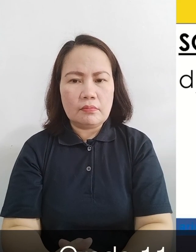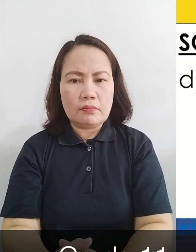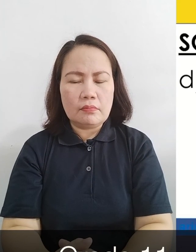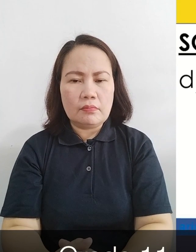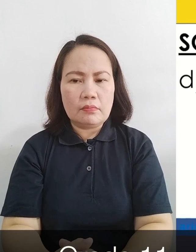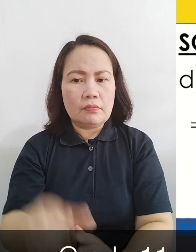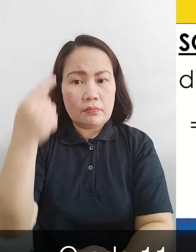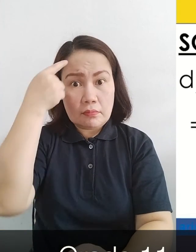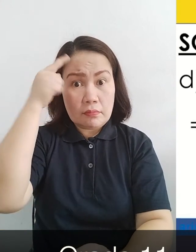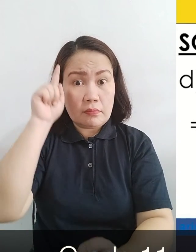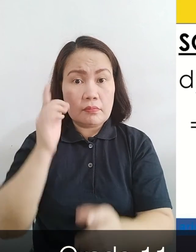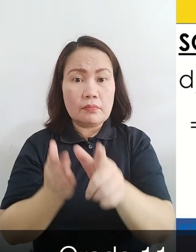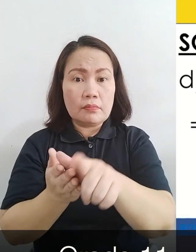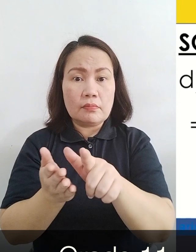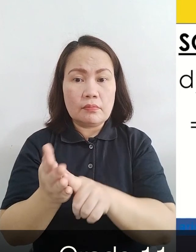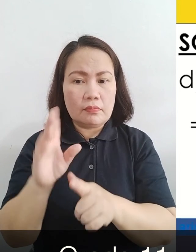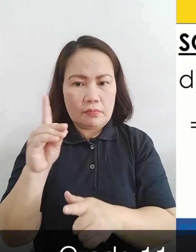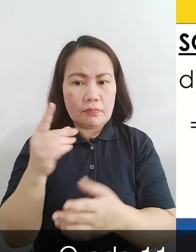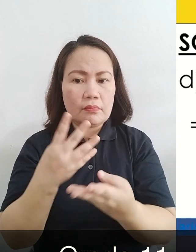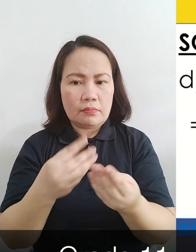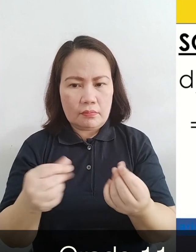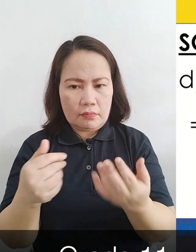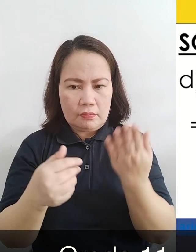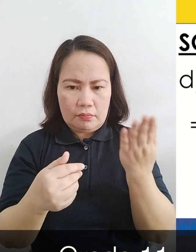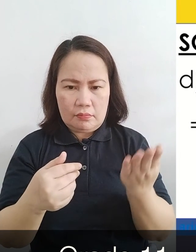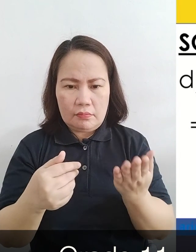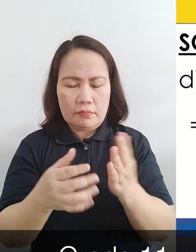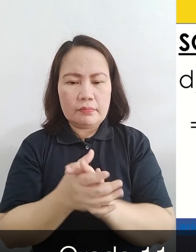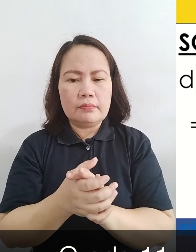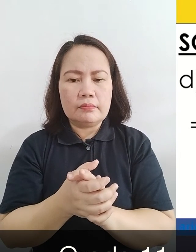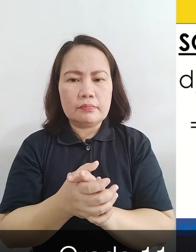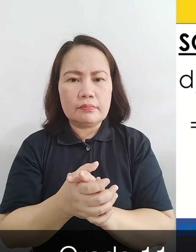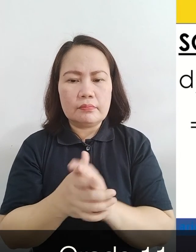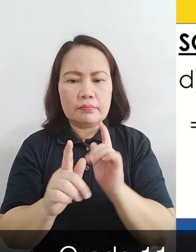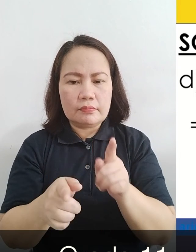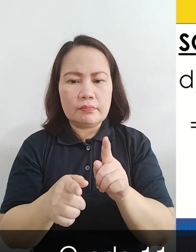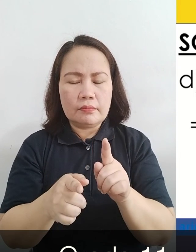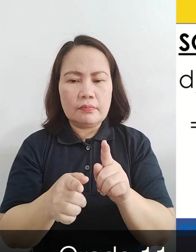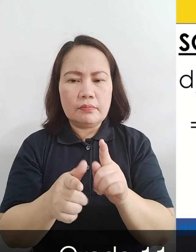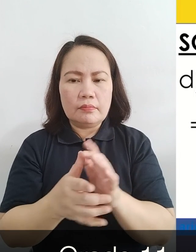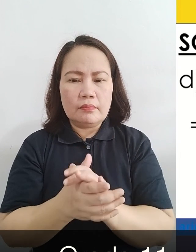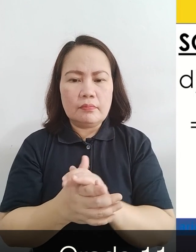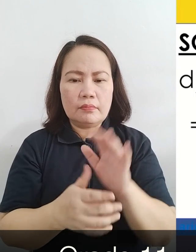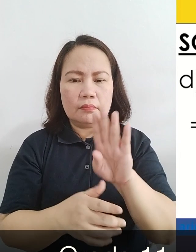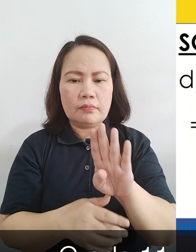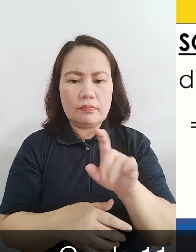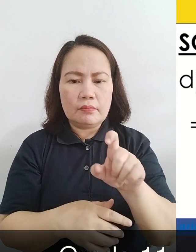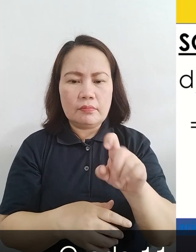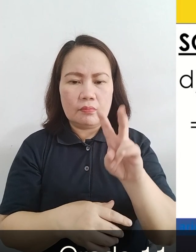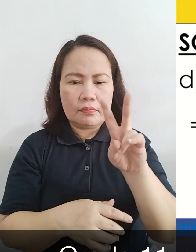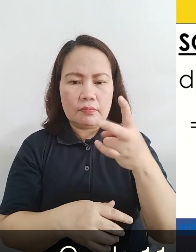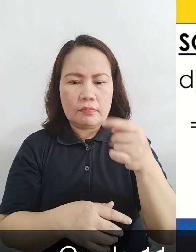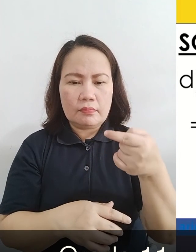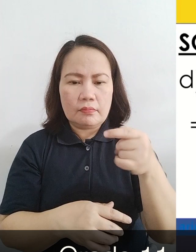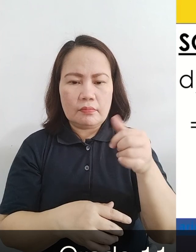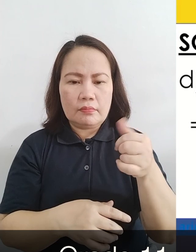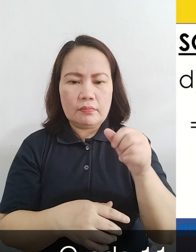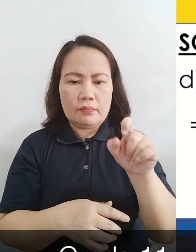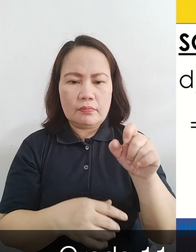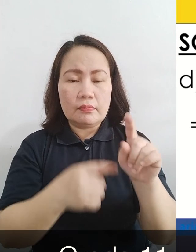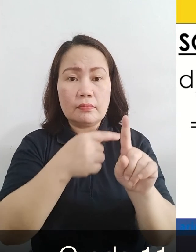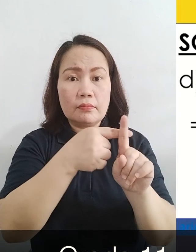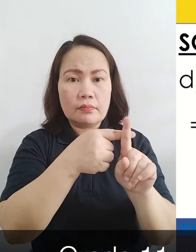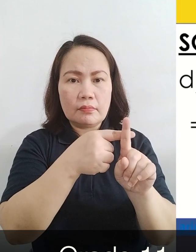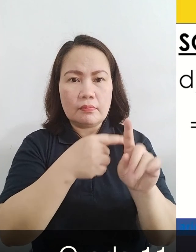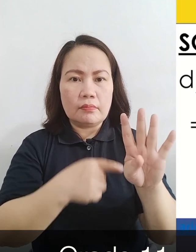For letter D, okay, you get the answer for x squared minus 10x plus 4.